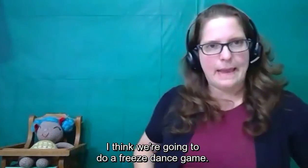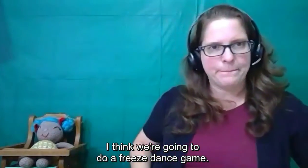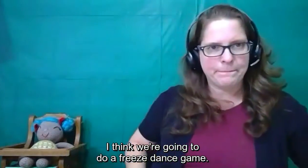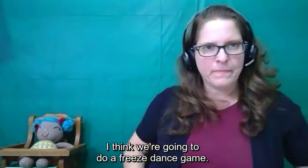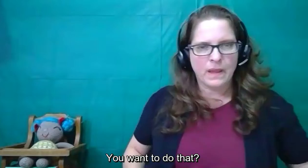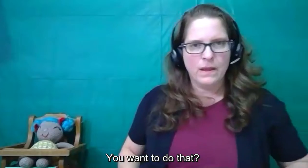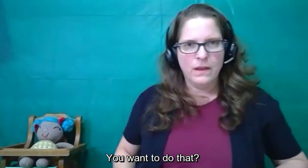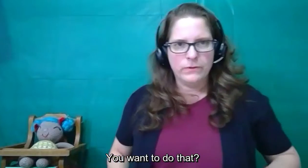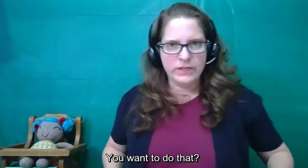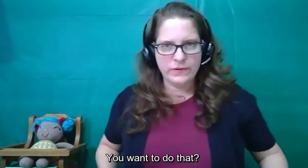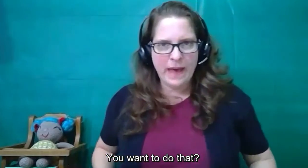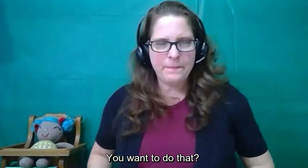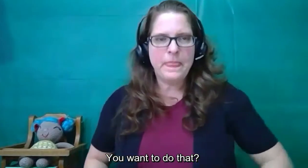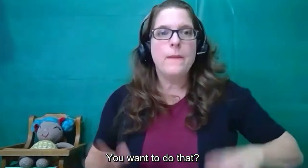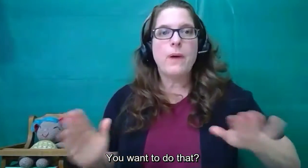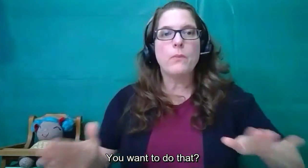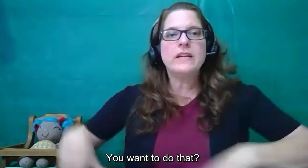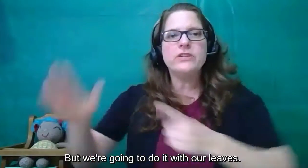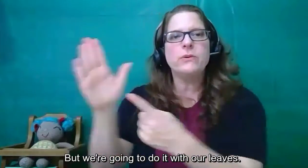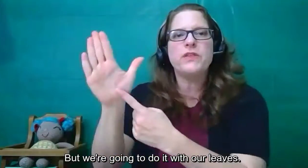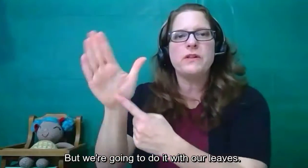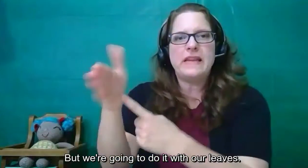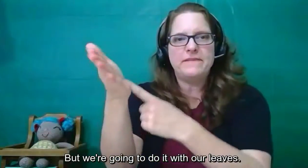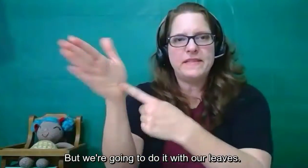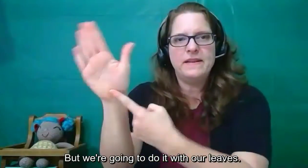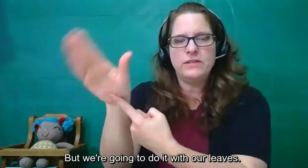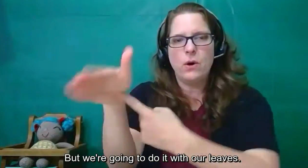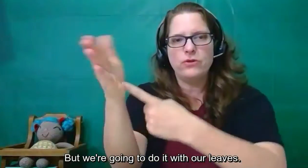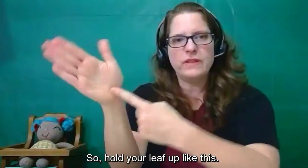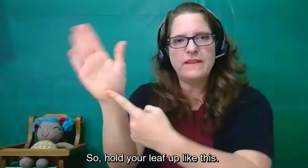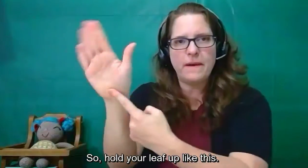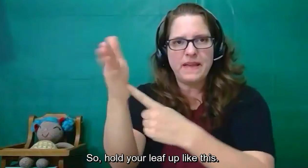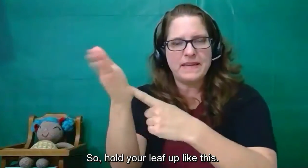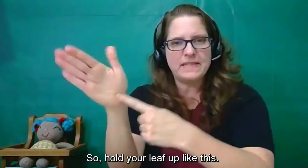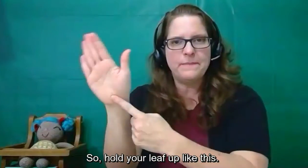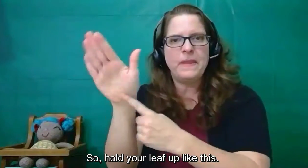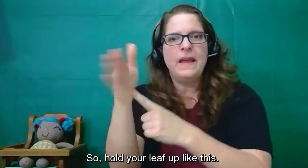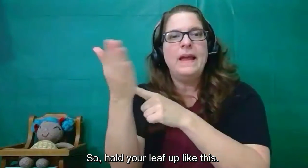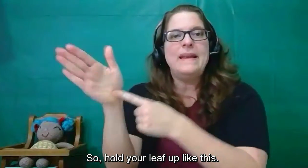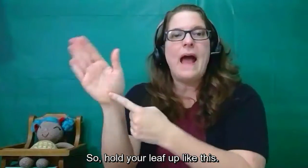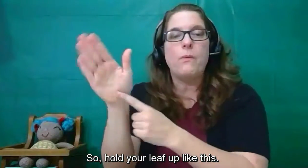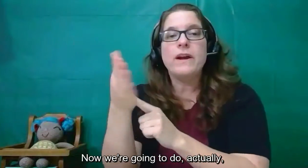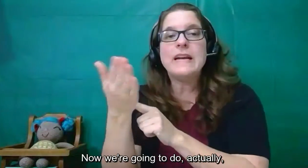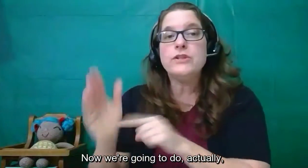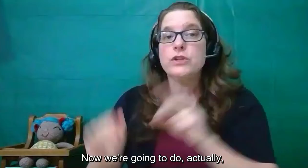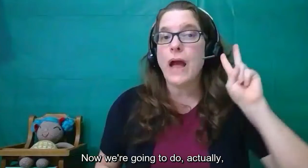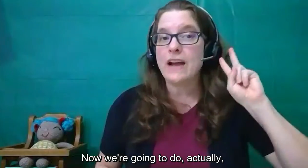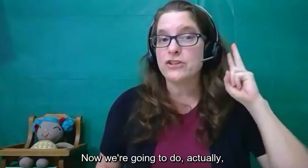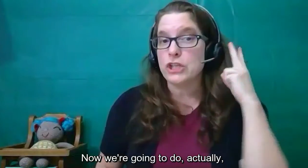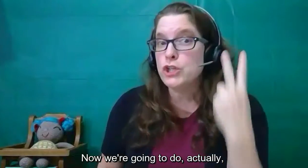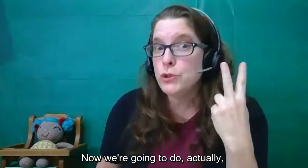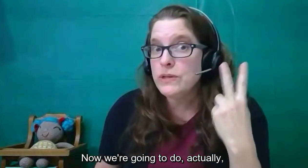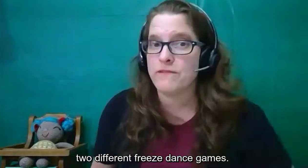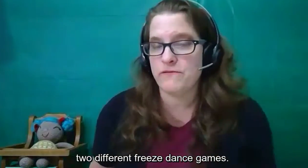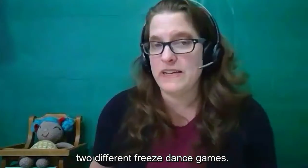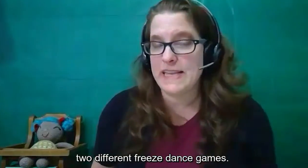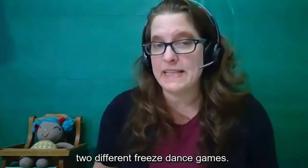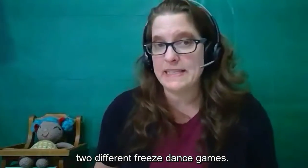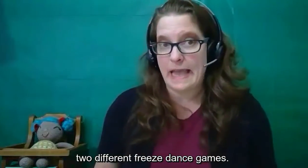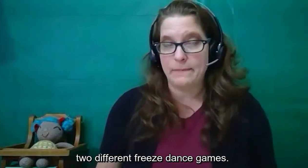game. I'm going to do that, but we're going to do it with our leaves. So hold your leaf up like this. Now we're going to do actually 2 different freeze dance